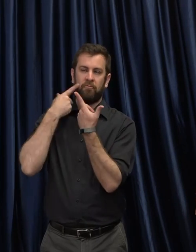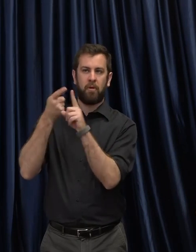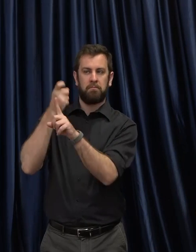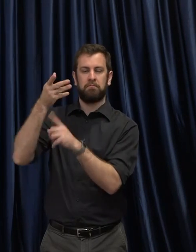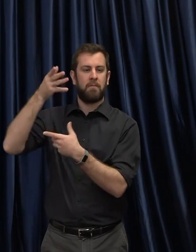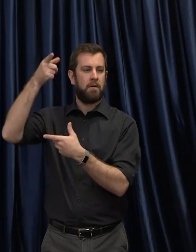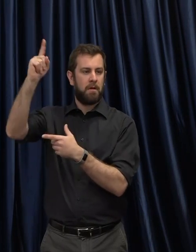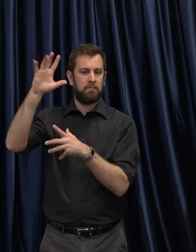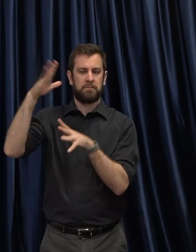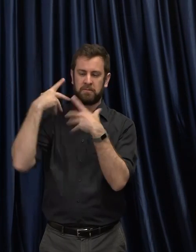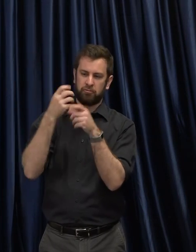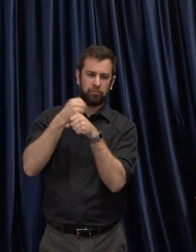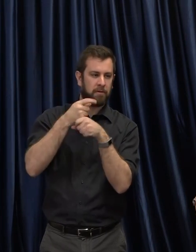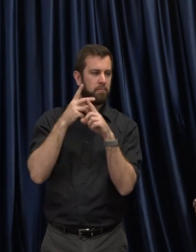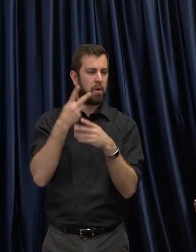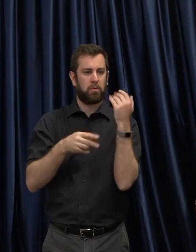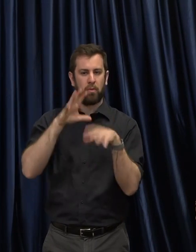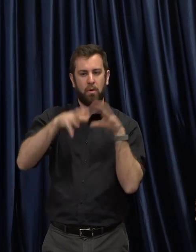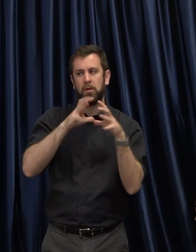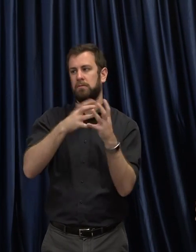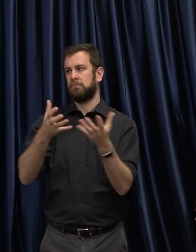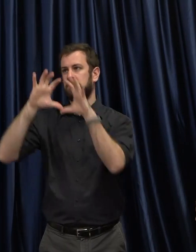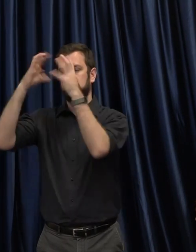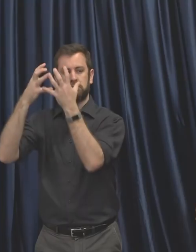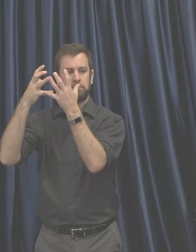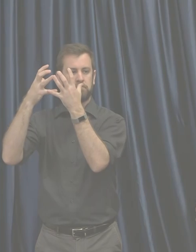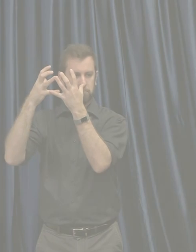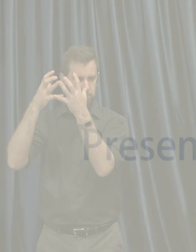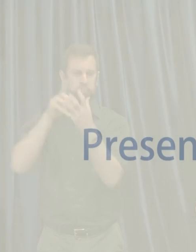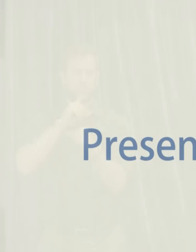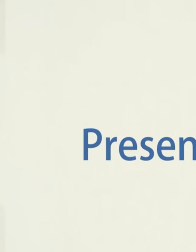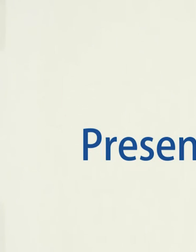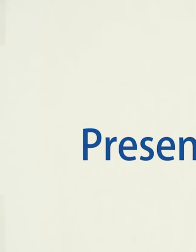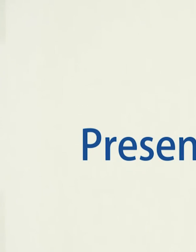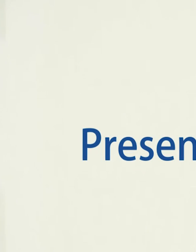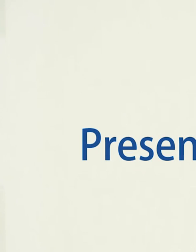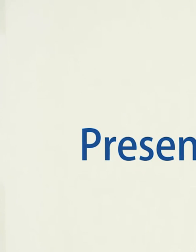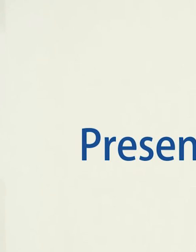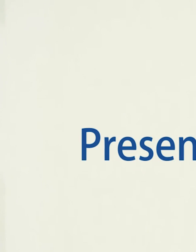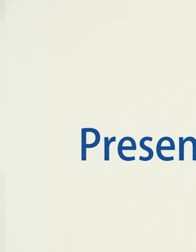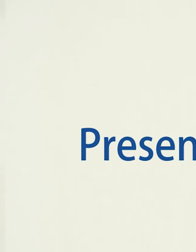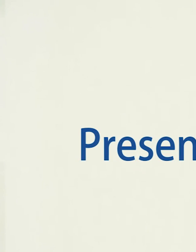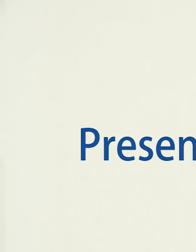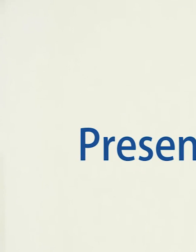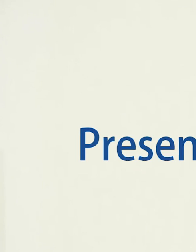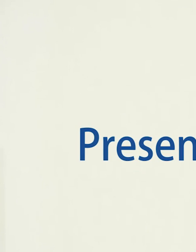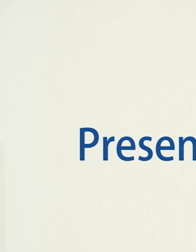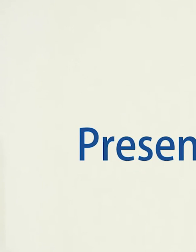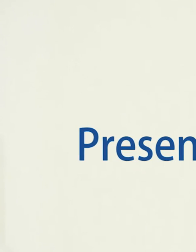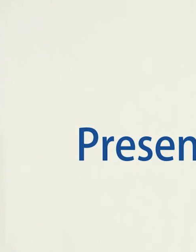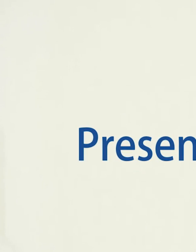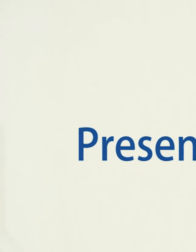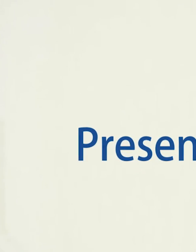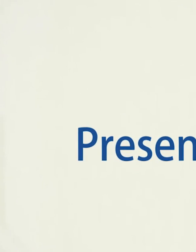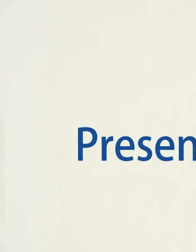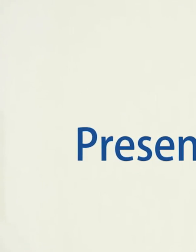and surely Allah is the friend and protector of the righteous. And I bear witness that Allah is one and has